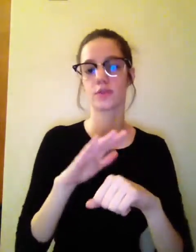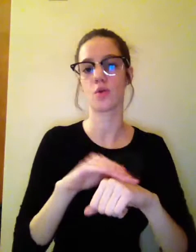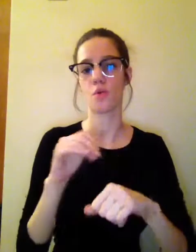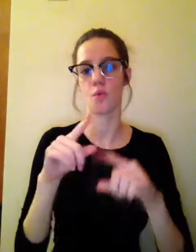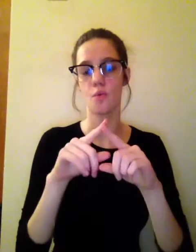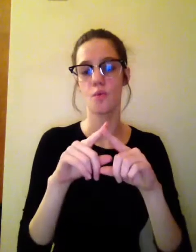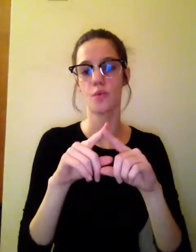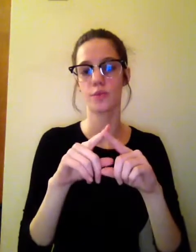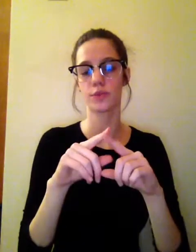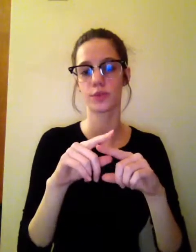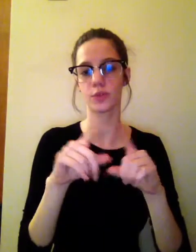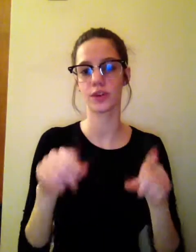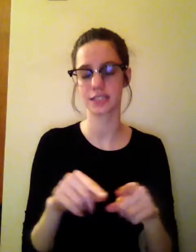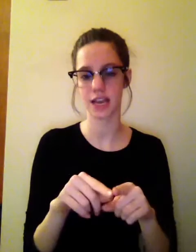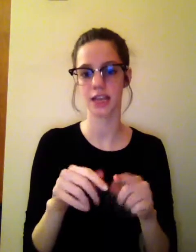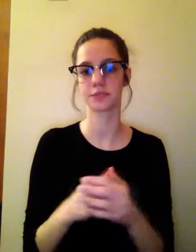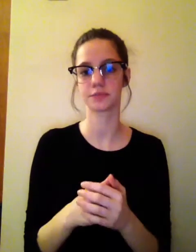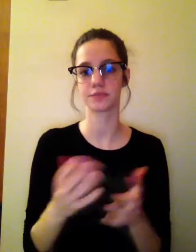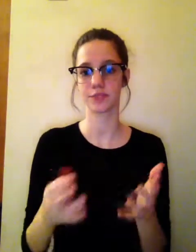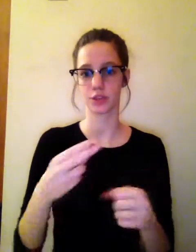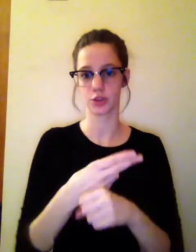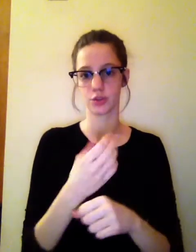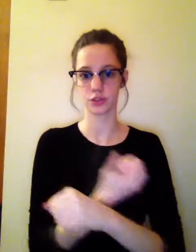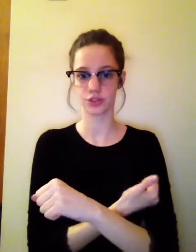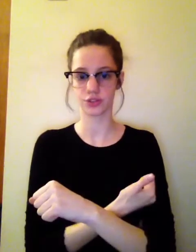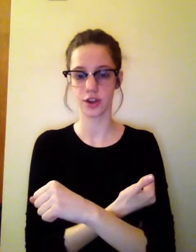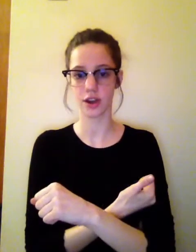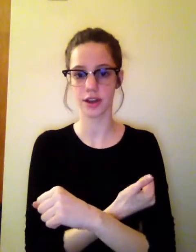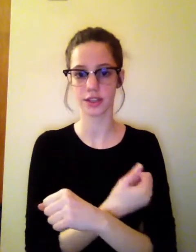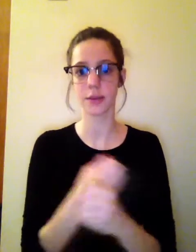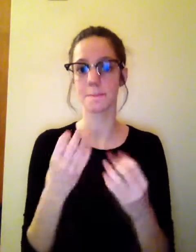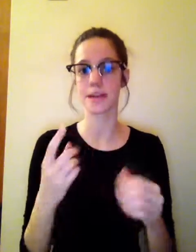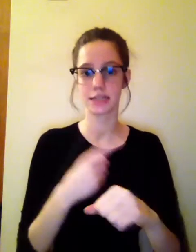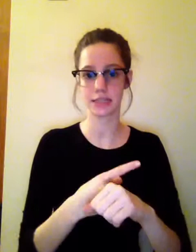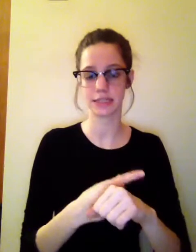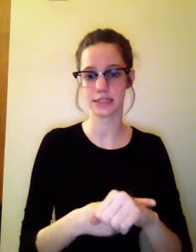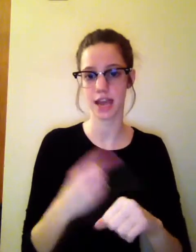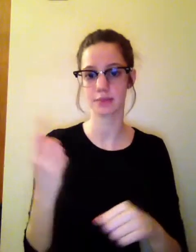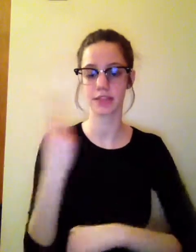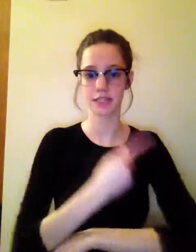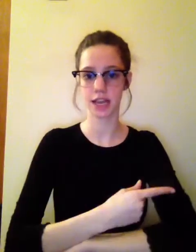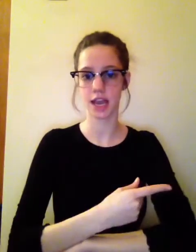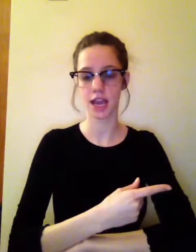day or many times a day. You take more drugs than you want to and for longer than you thought you